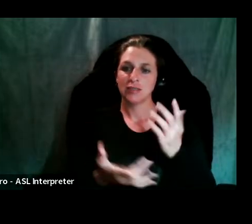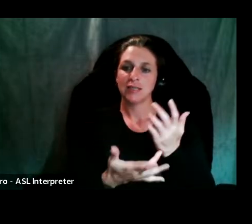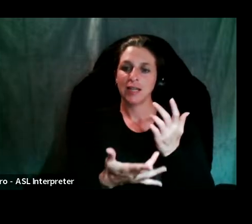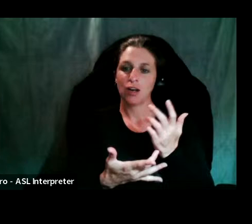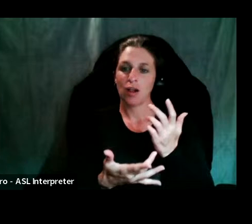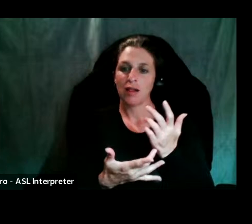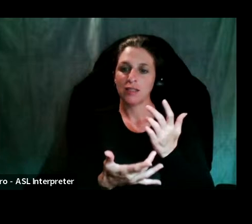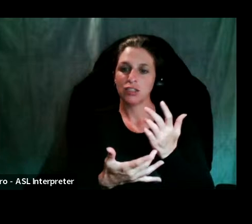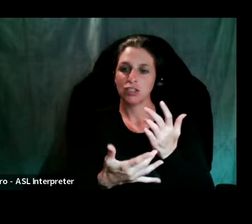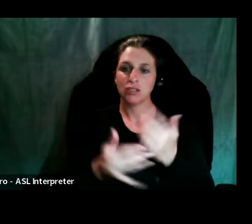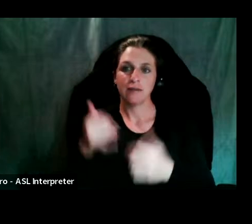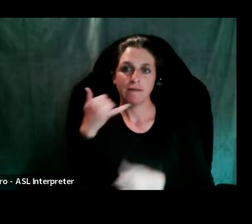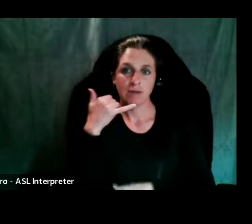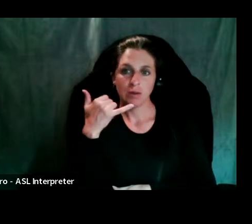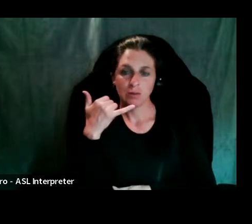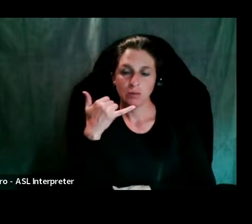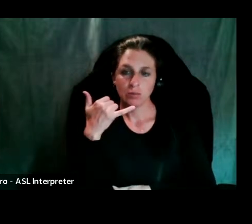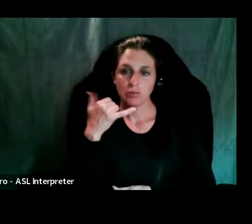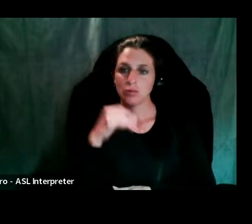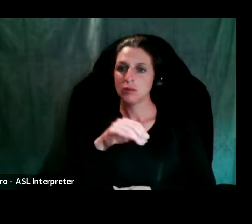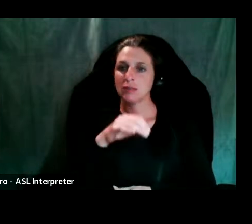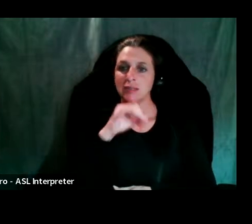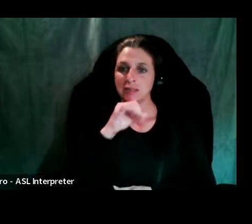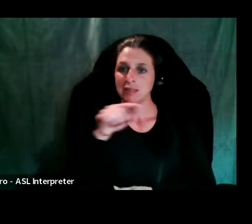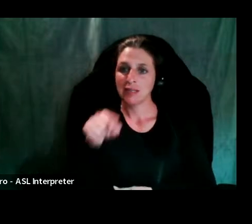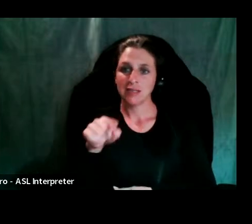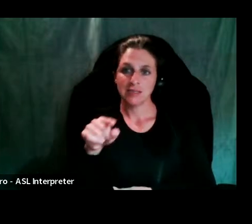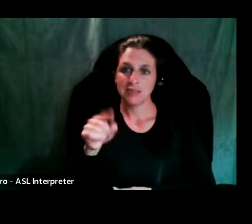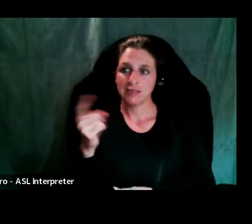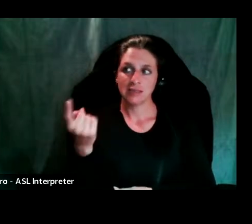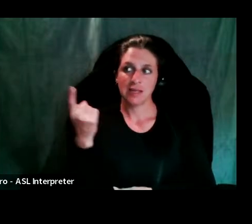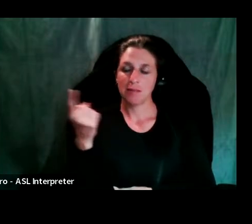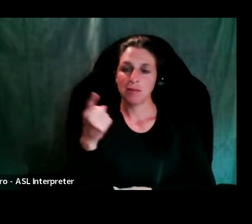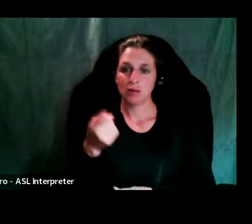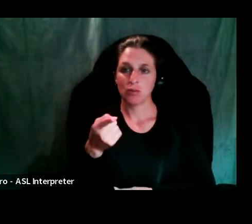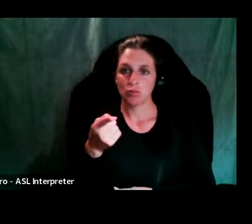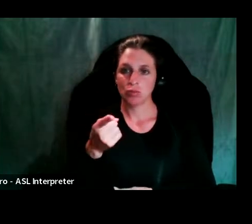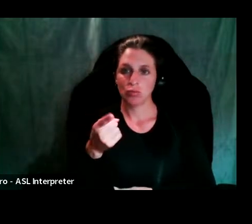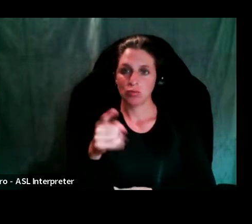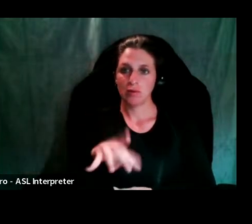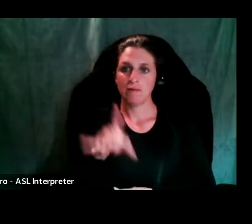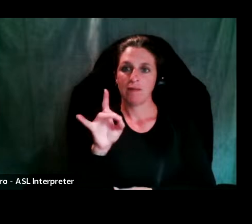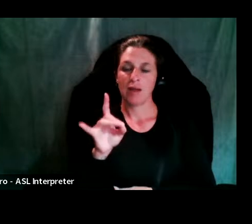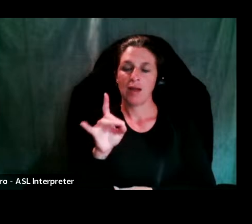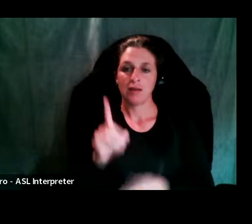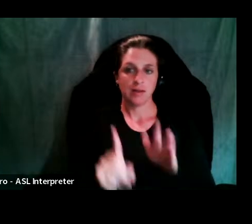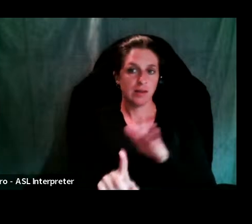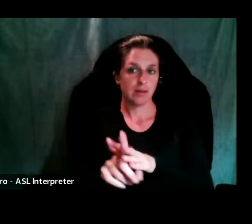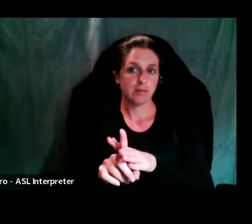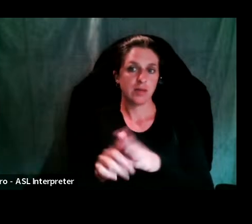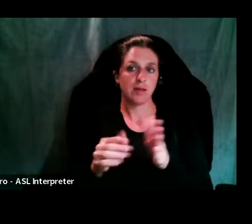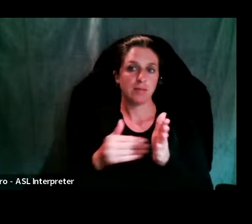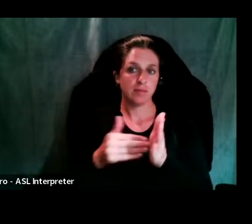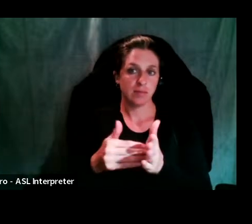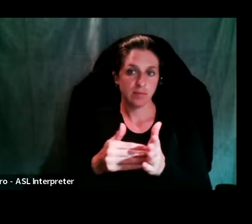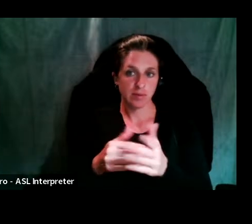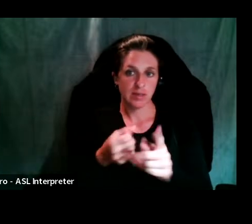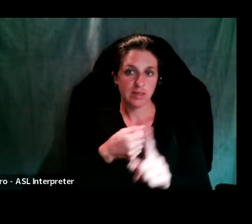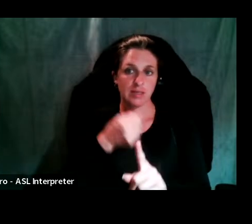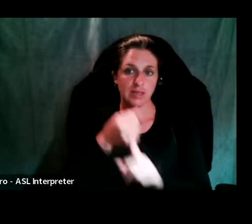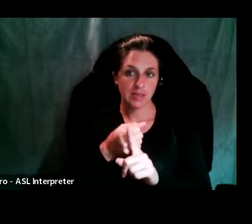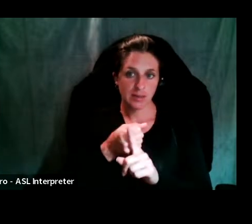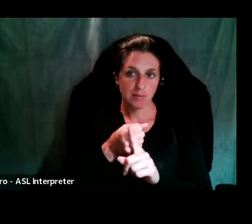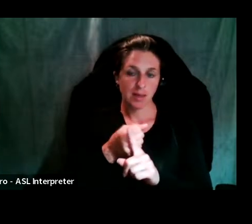technology, phones. Is this something that you find comes up a lot as impacting